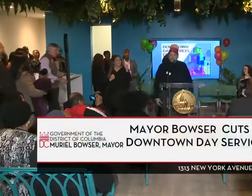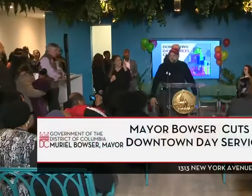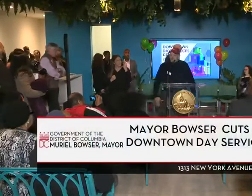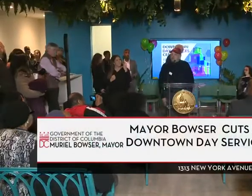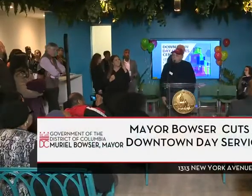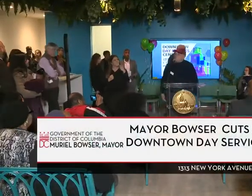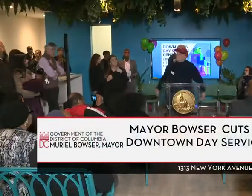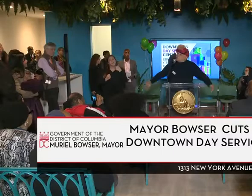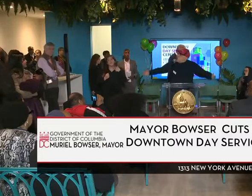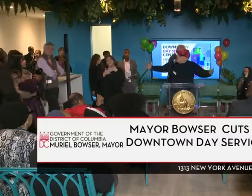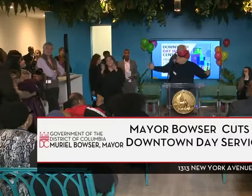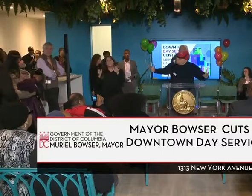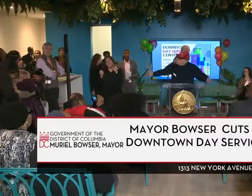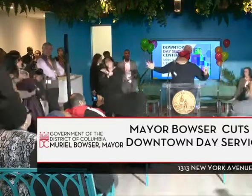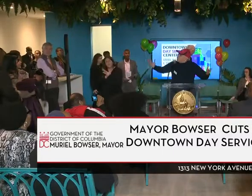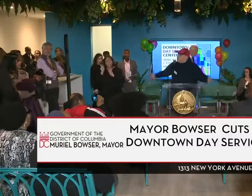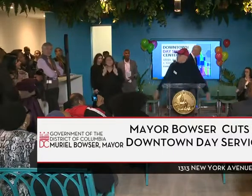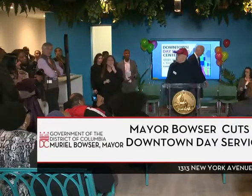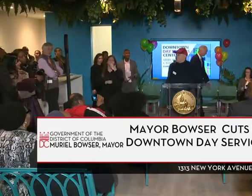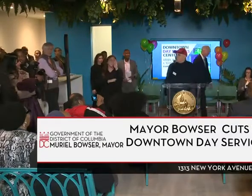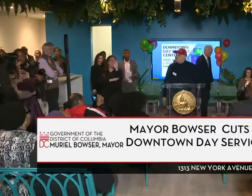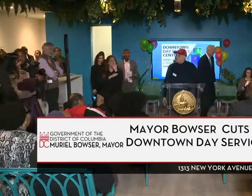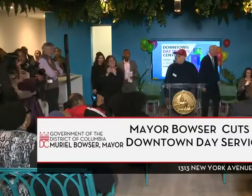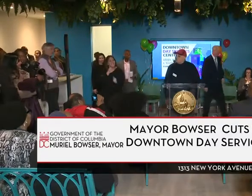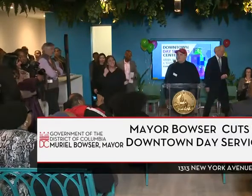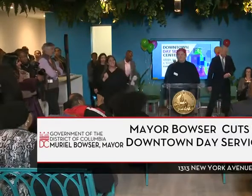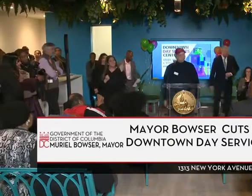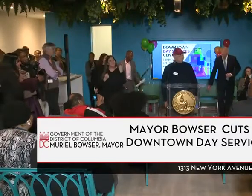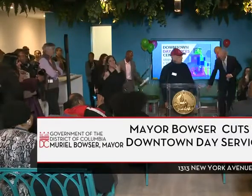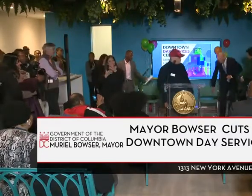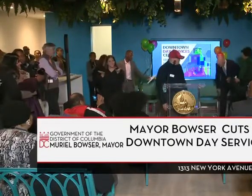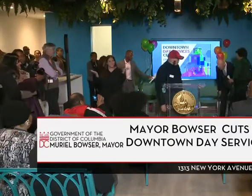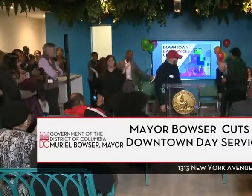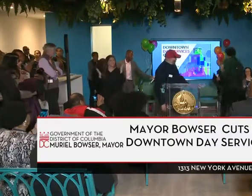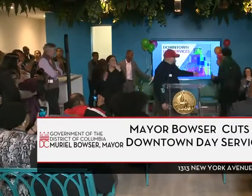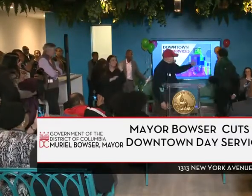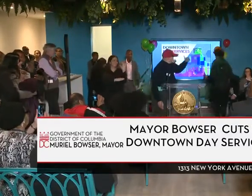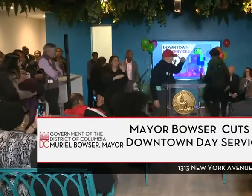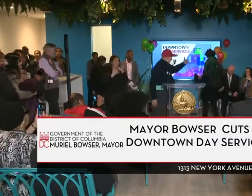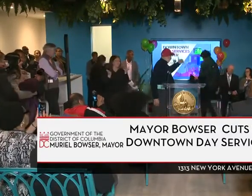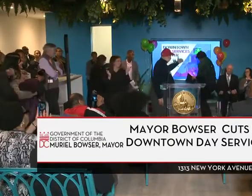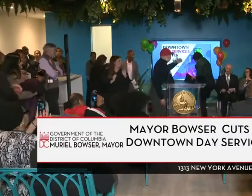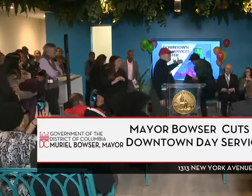I got a room full of people. Good afternoon, everyone.